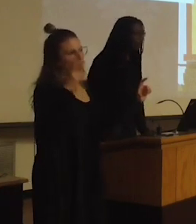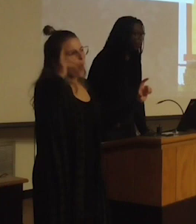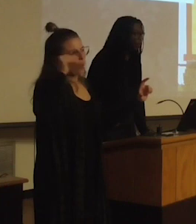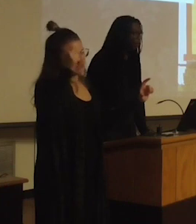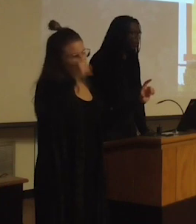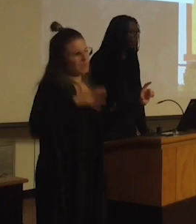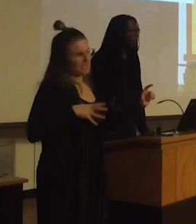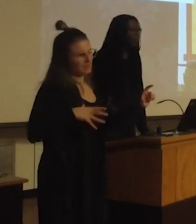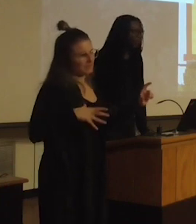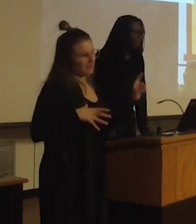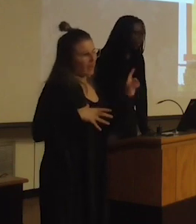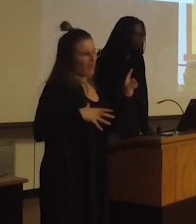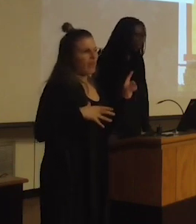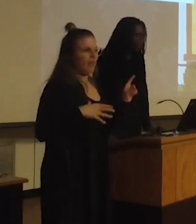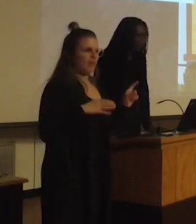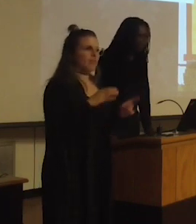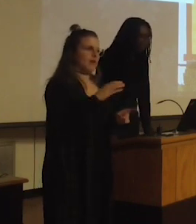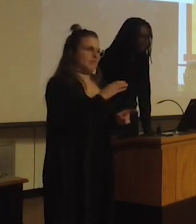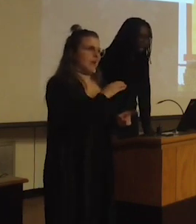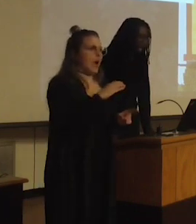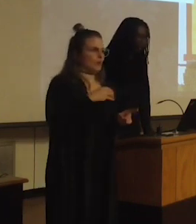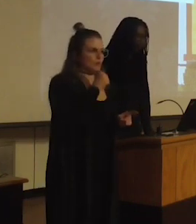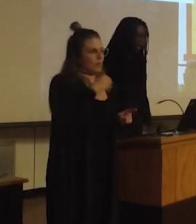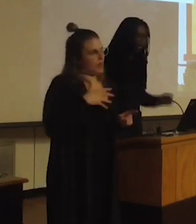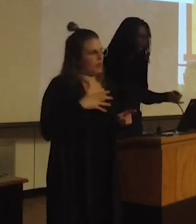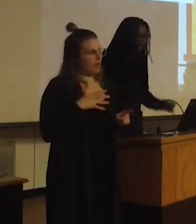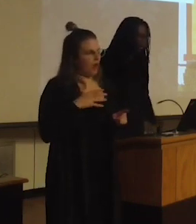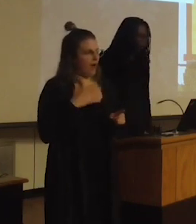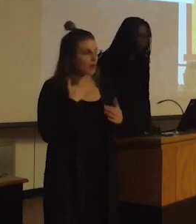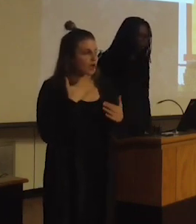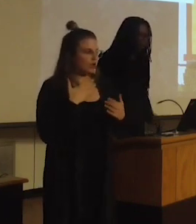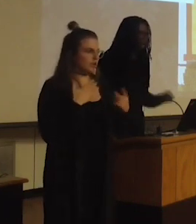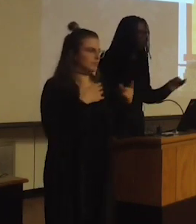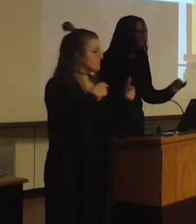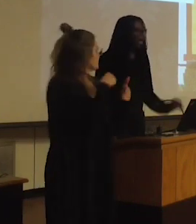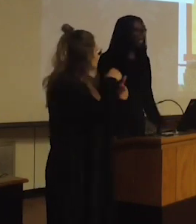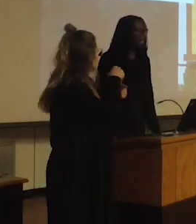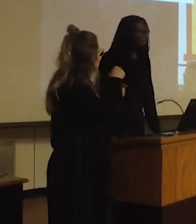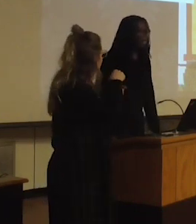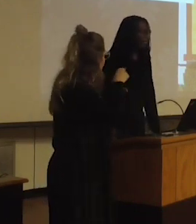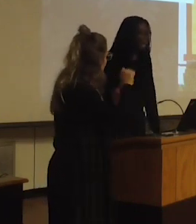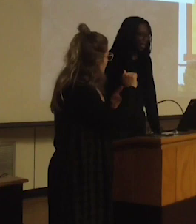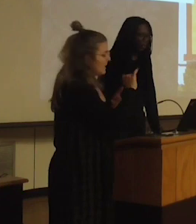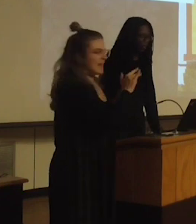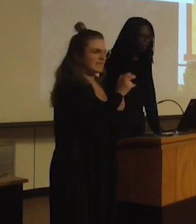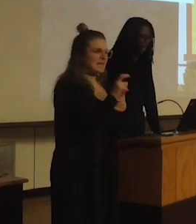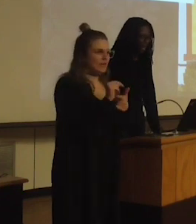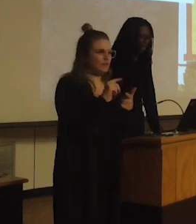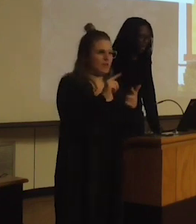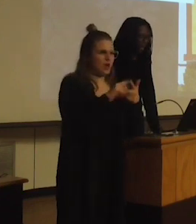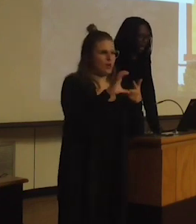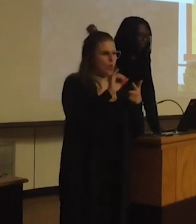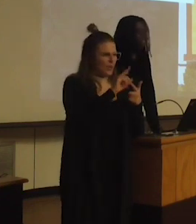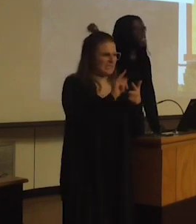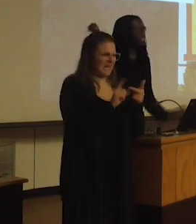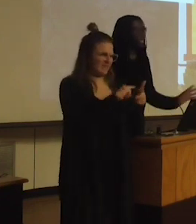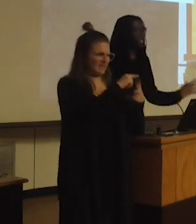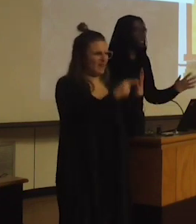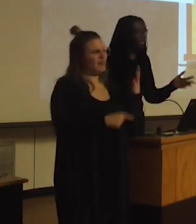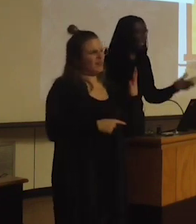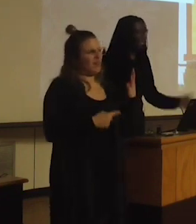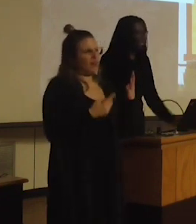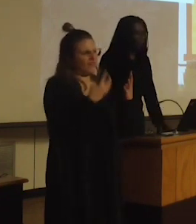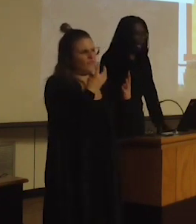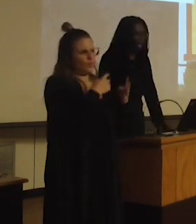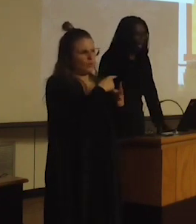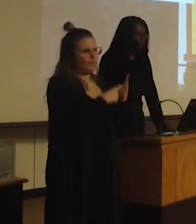freshman congresswomen of color that most of us are familiar with. You've got Ilhan Omar, Alexandria Ocasio-Cortez, Rashida